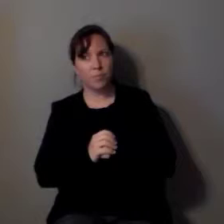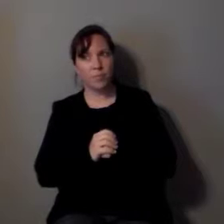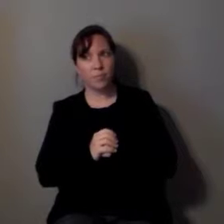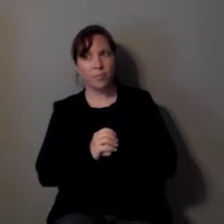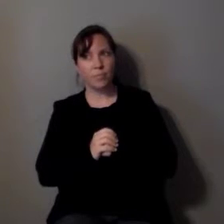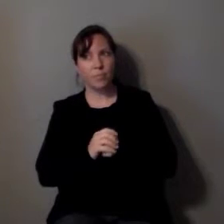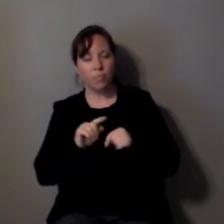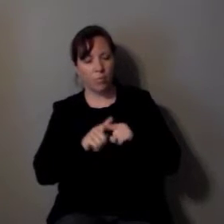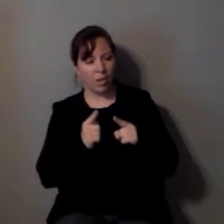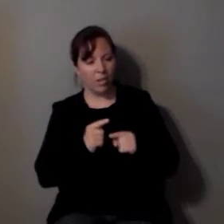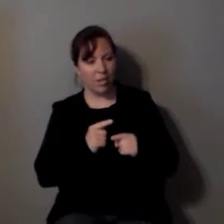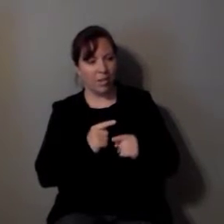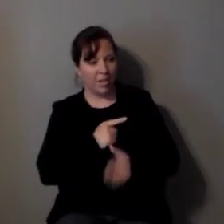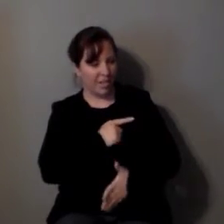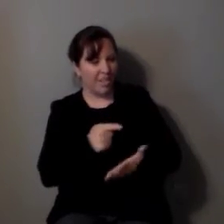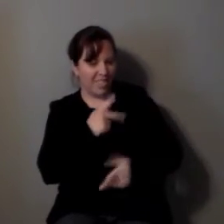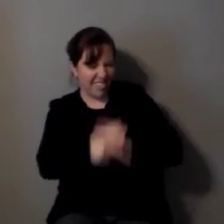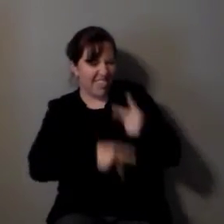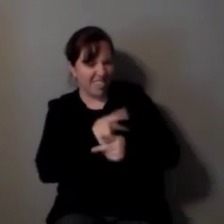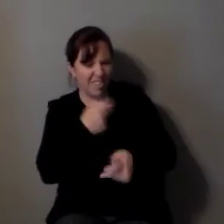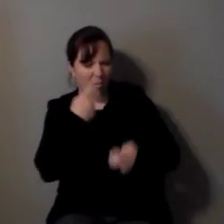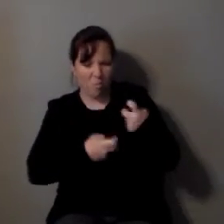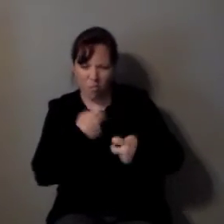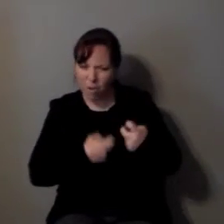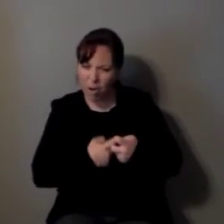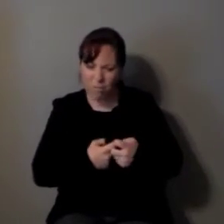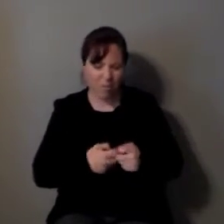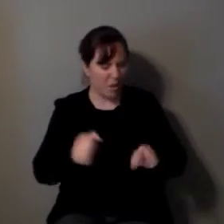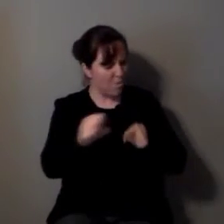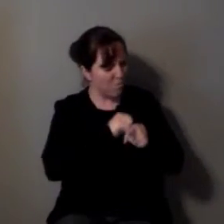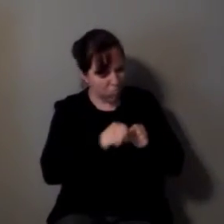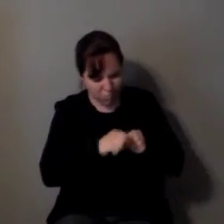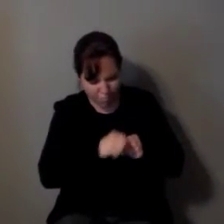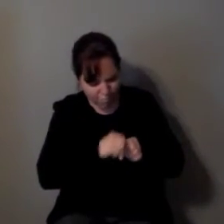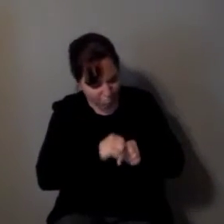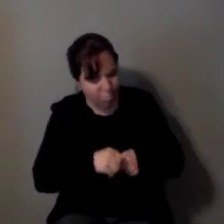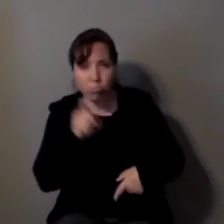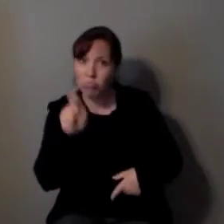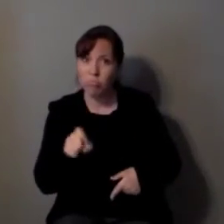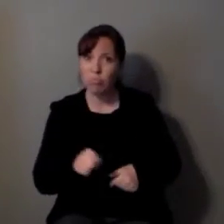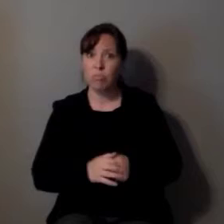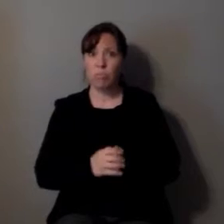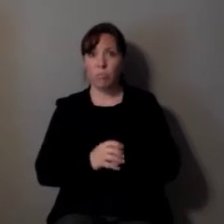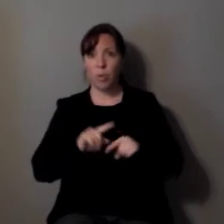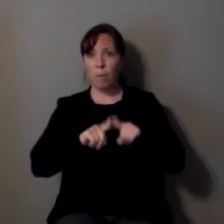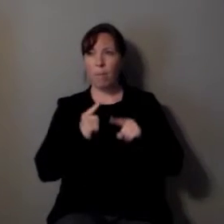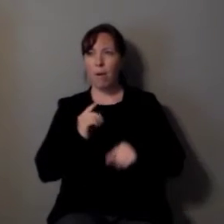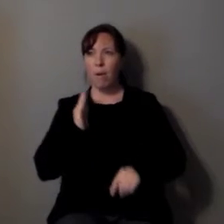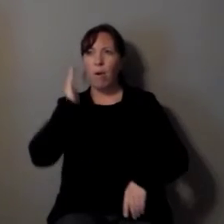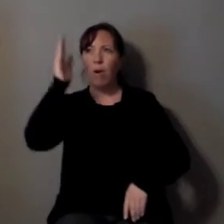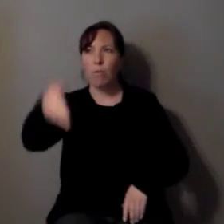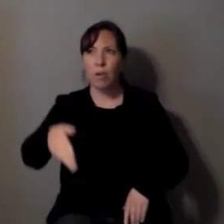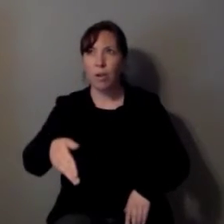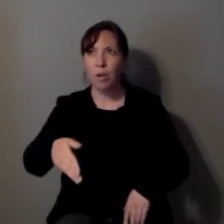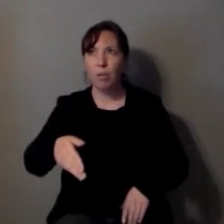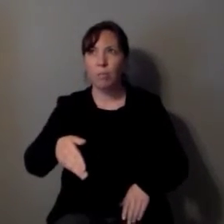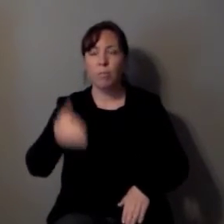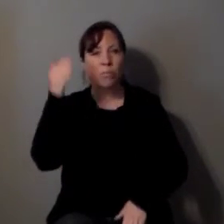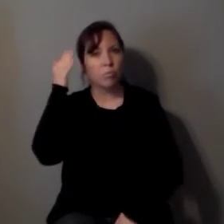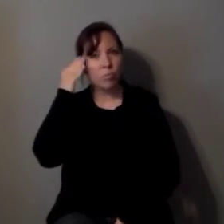practice, and to some degree you have to start memorizing them. But over time, when you look back at, I want you to remember how you feel while you're watching this video